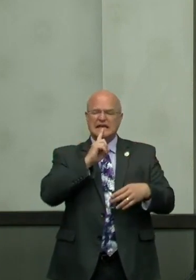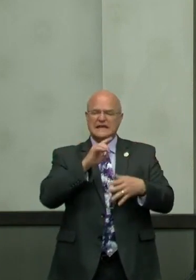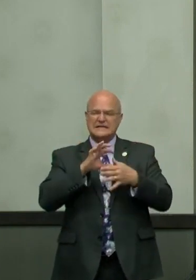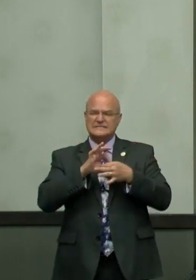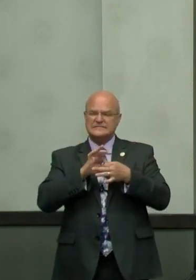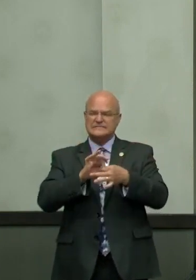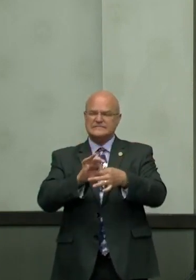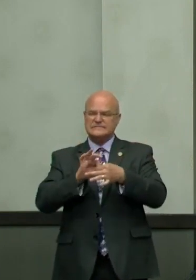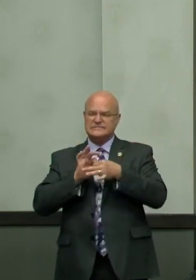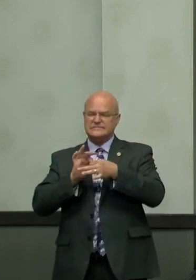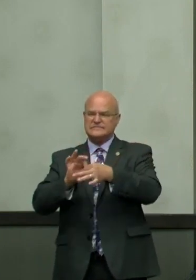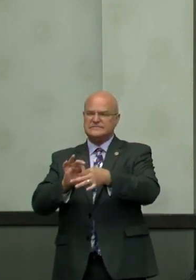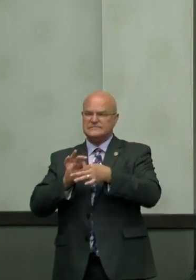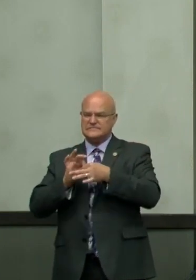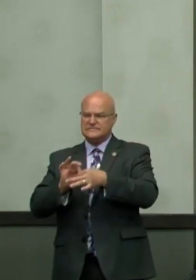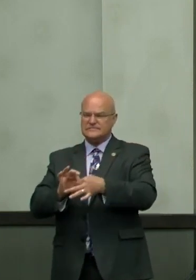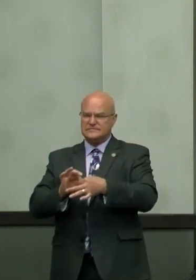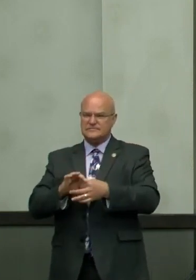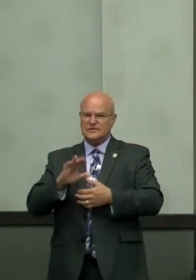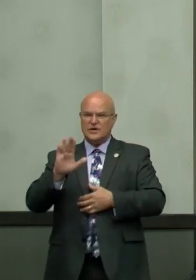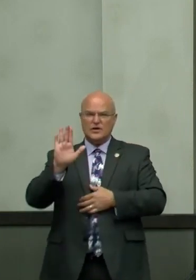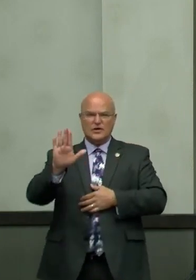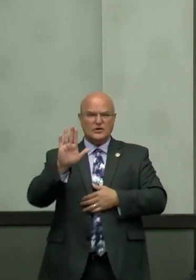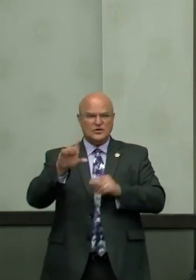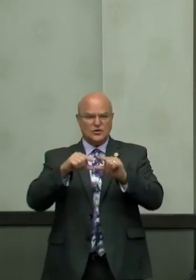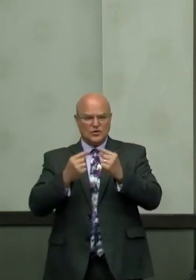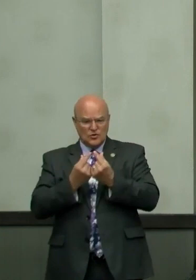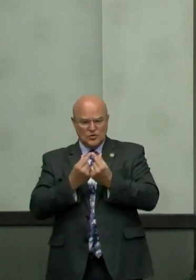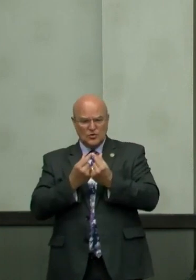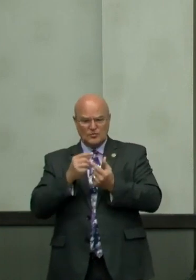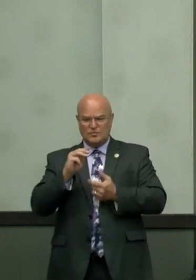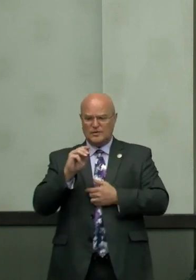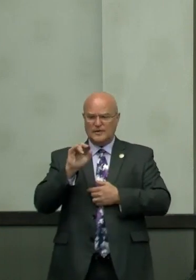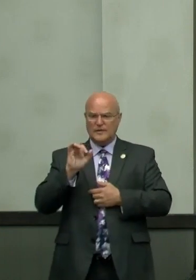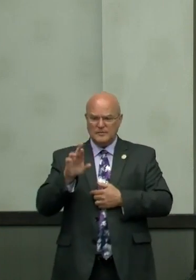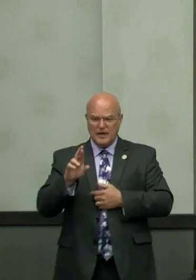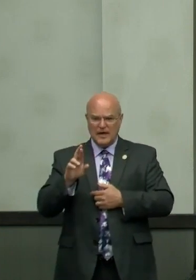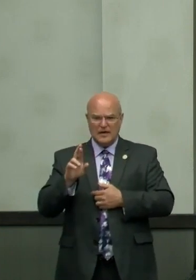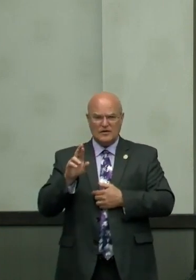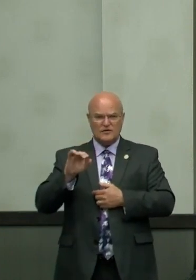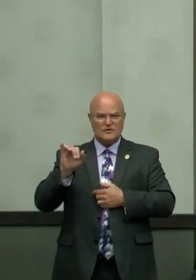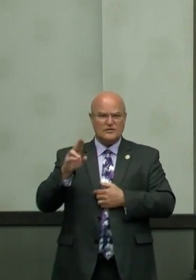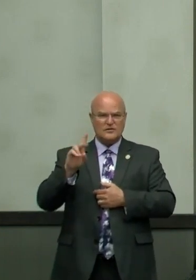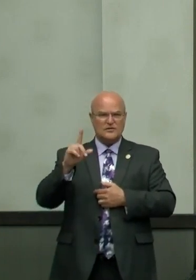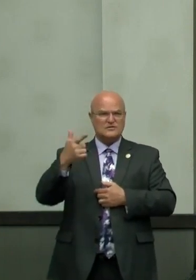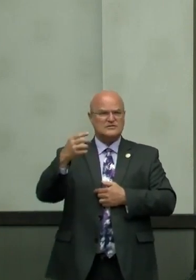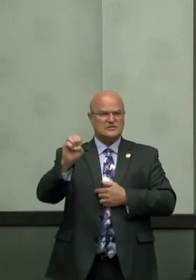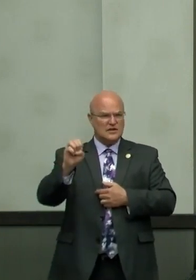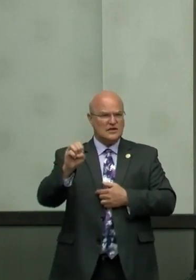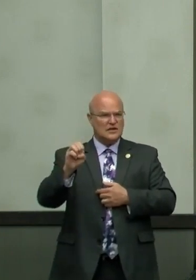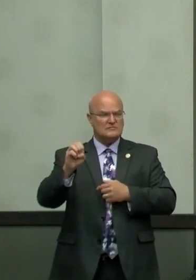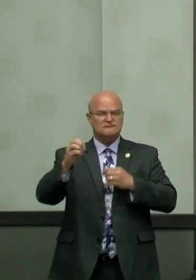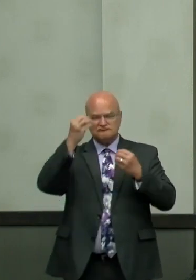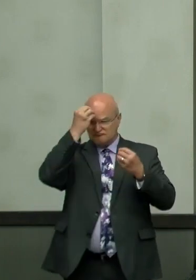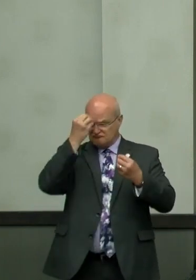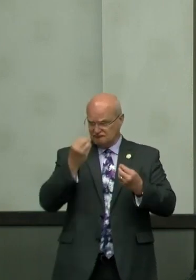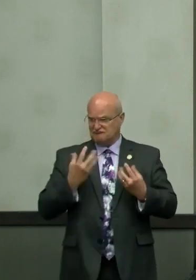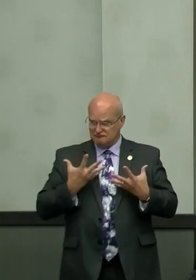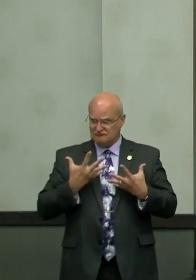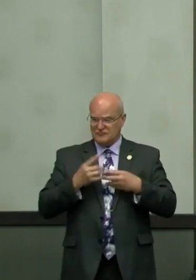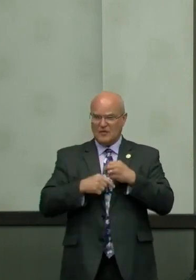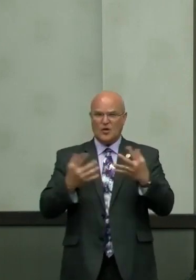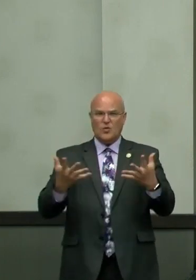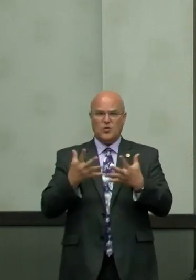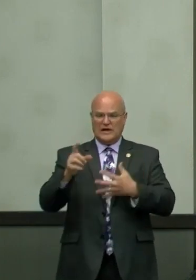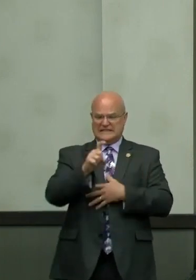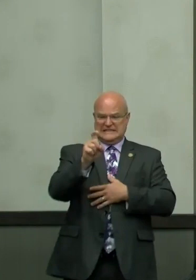relate to us. Your delegation, your mayor, judge, and your legislators have communicated with me about